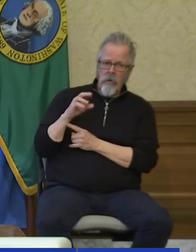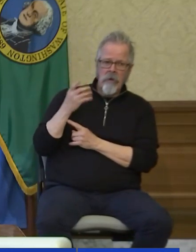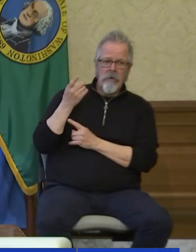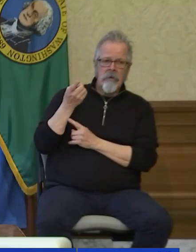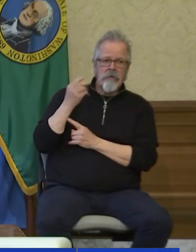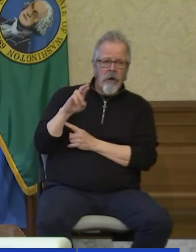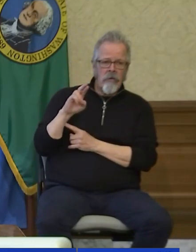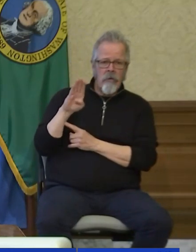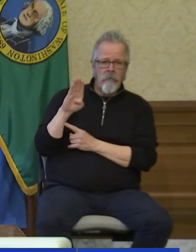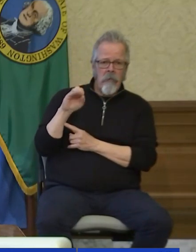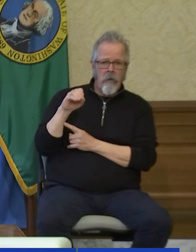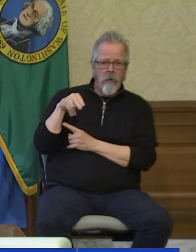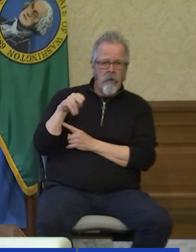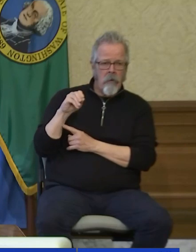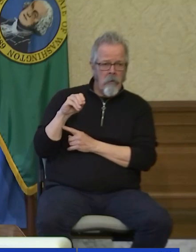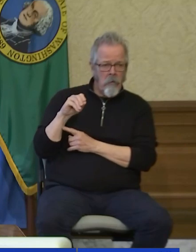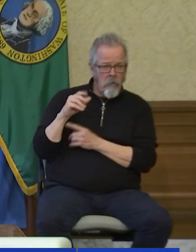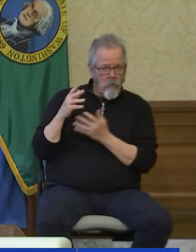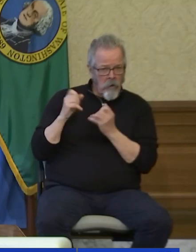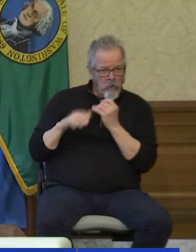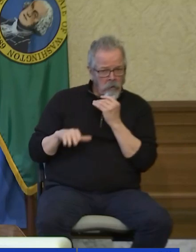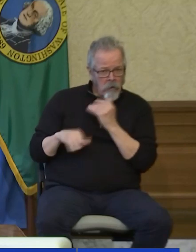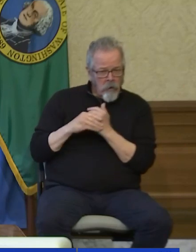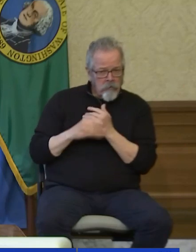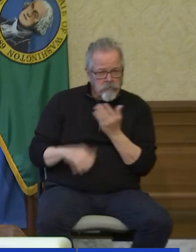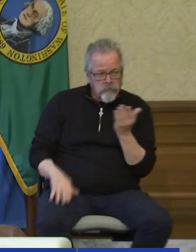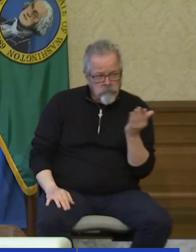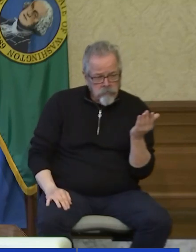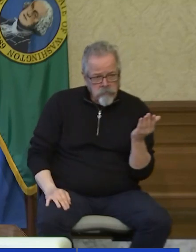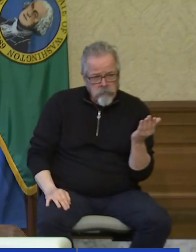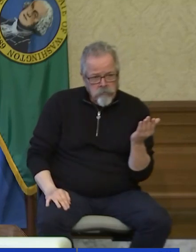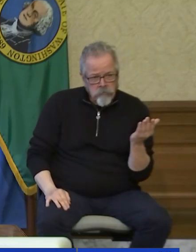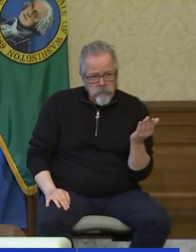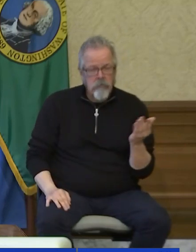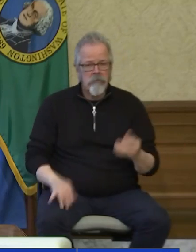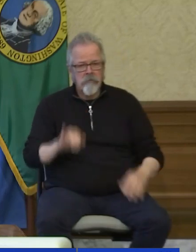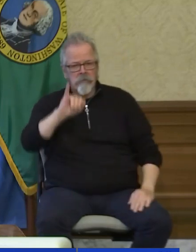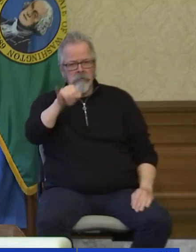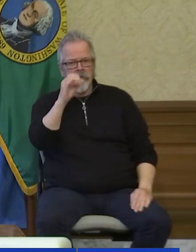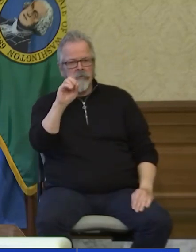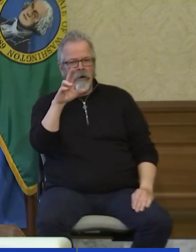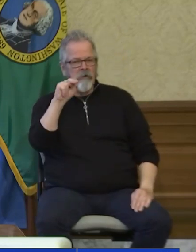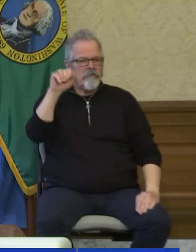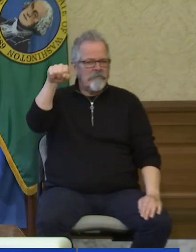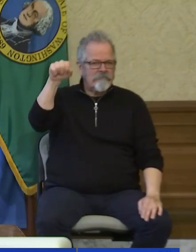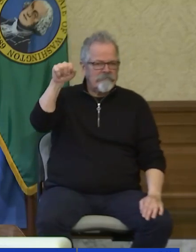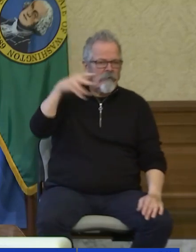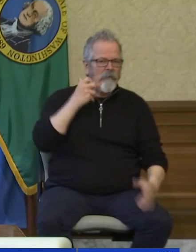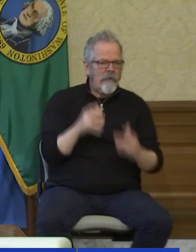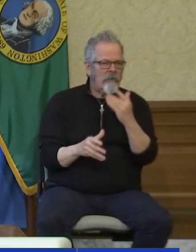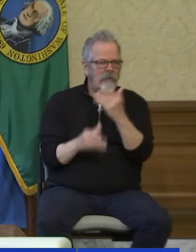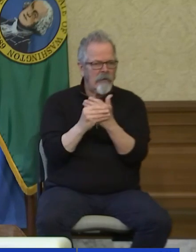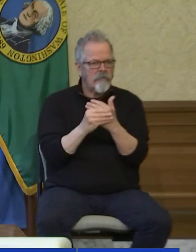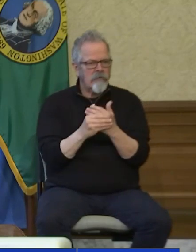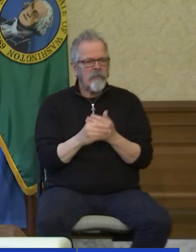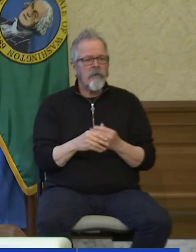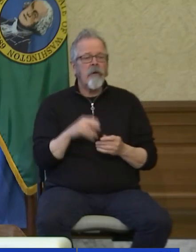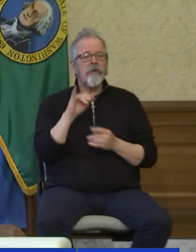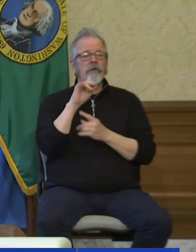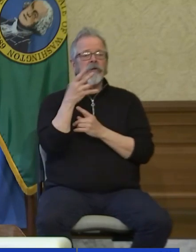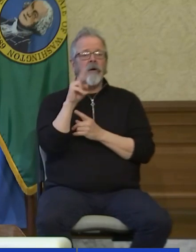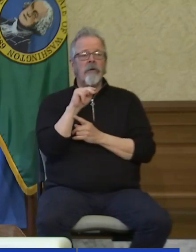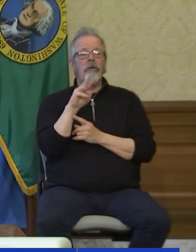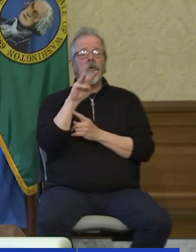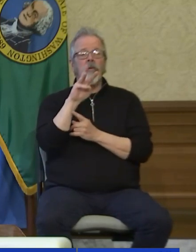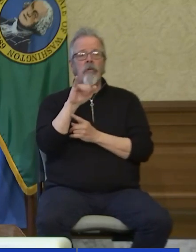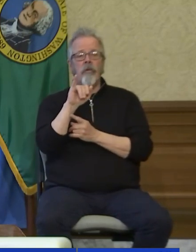No, I think you said it well, Governor. We're obviously in all of these phases needing to remember that keeping our physical distance